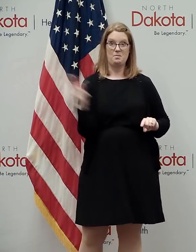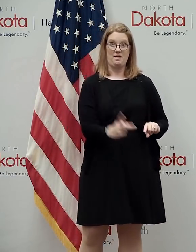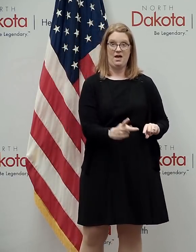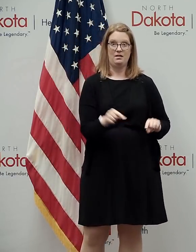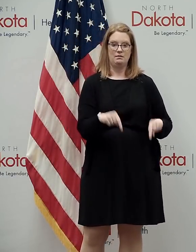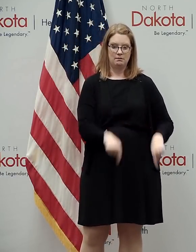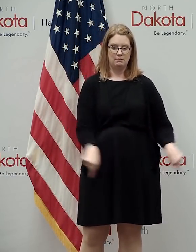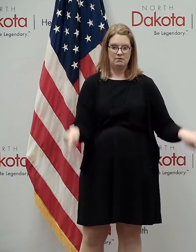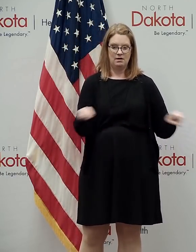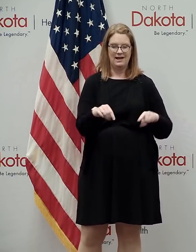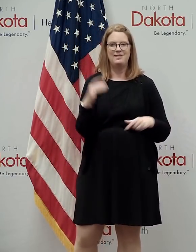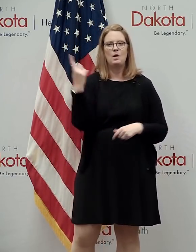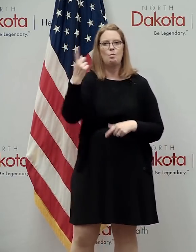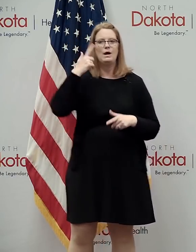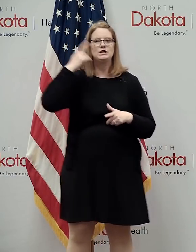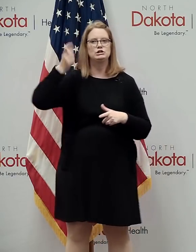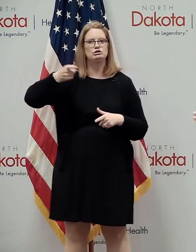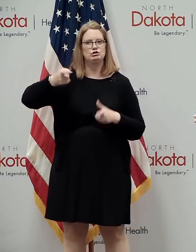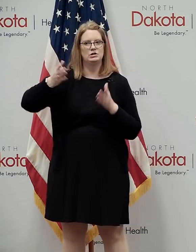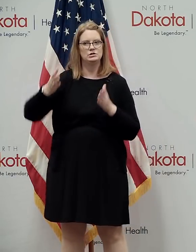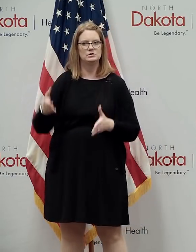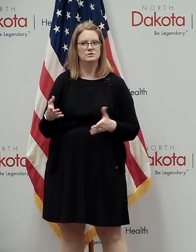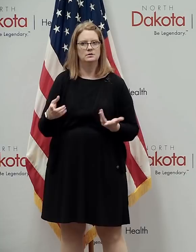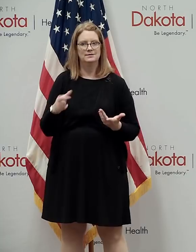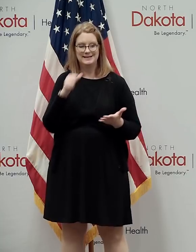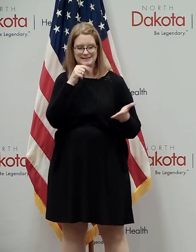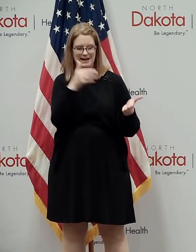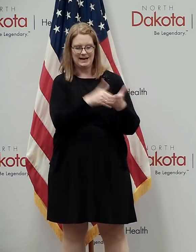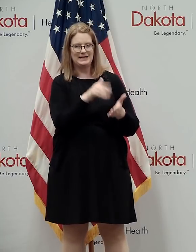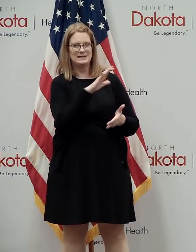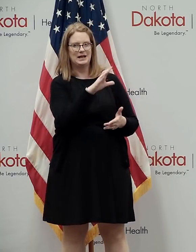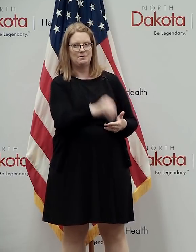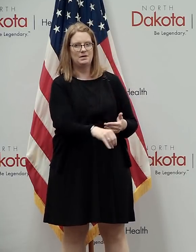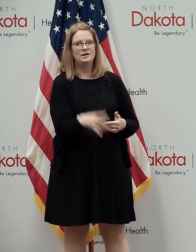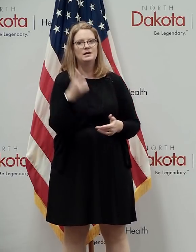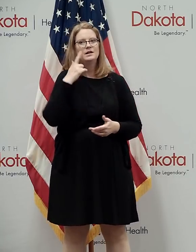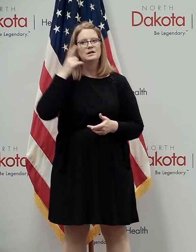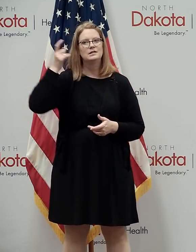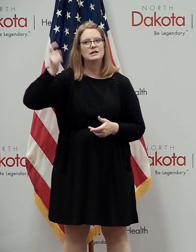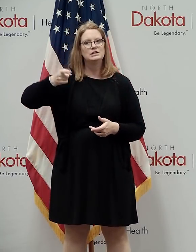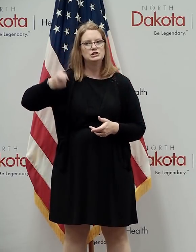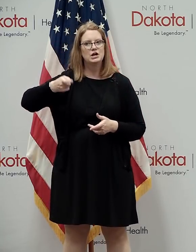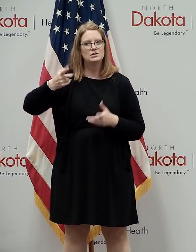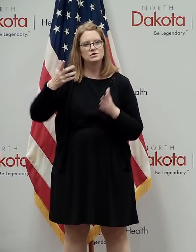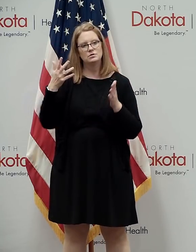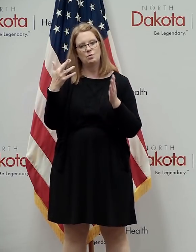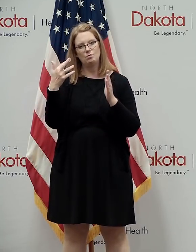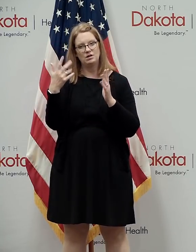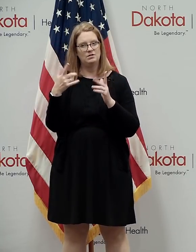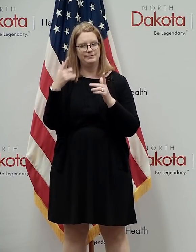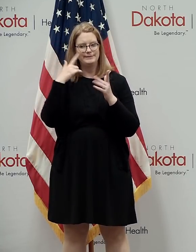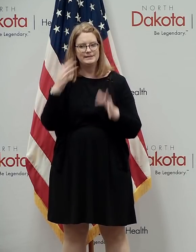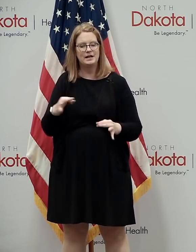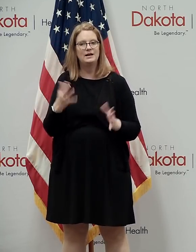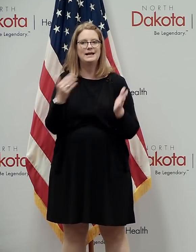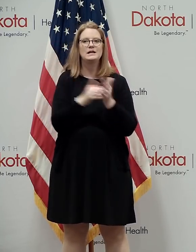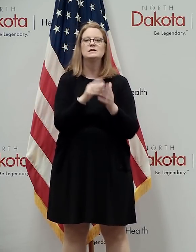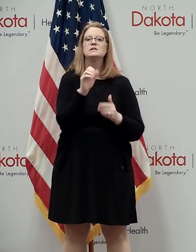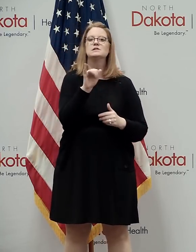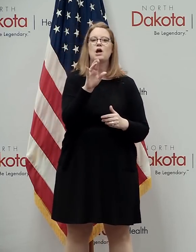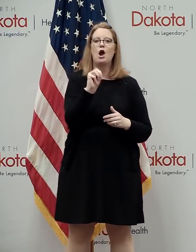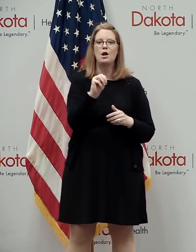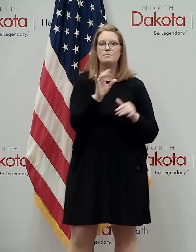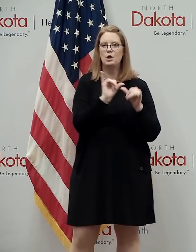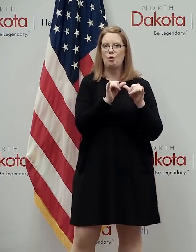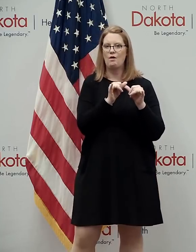a single judge's ruling, and it's not against the company. This is a judge ruling against the Army Corps of Engineers. He's saying that the Army Corps of Engineers